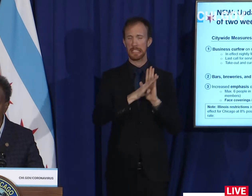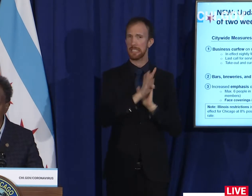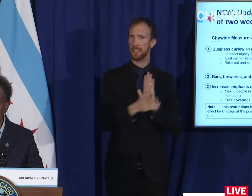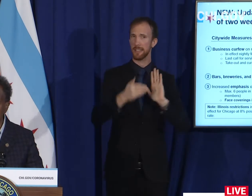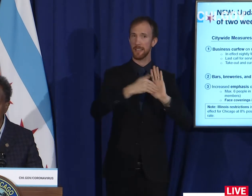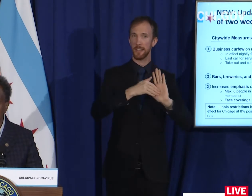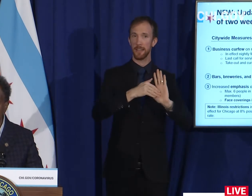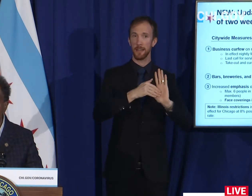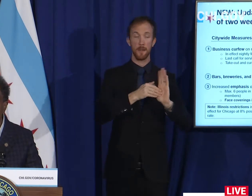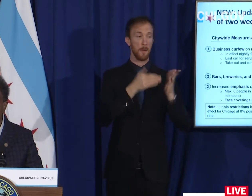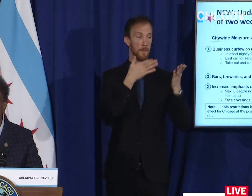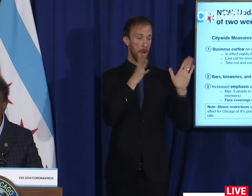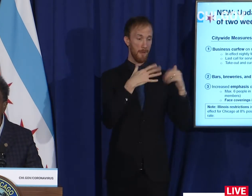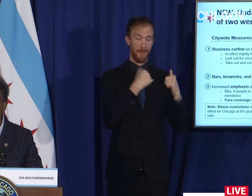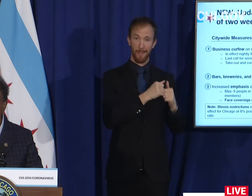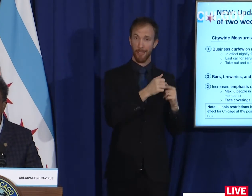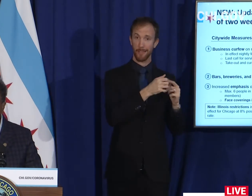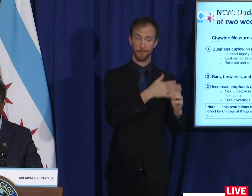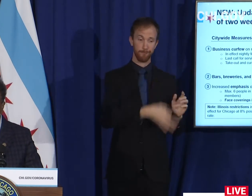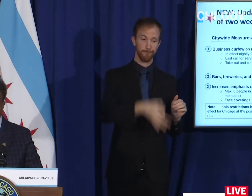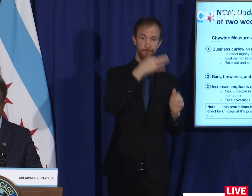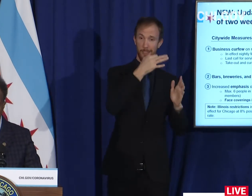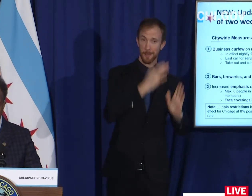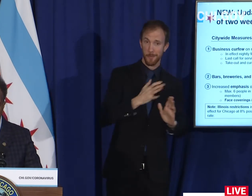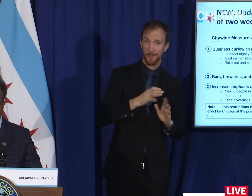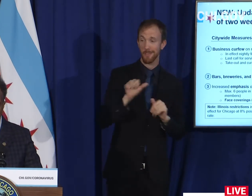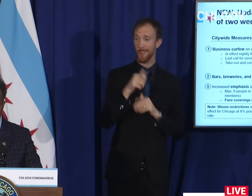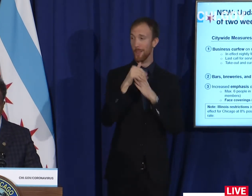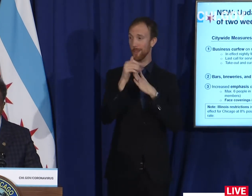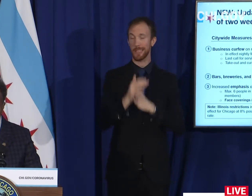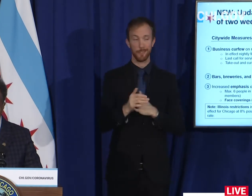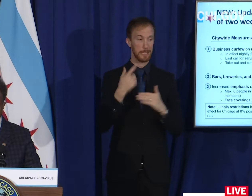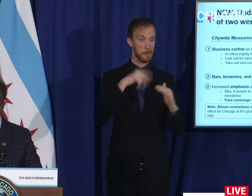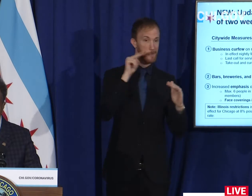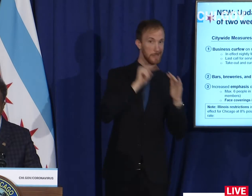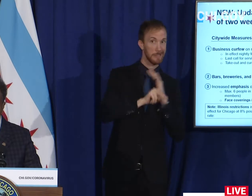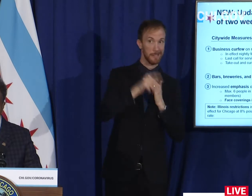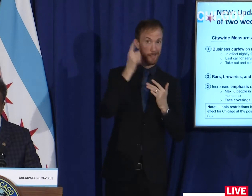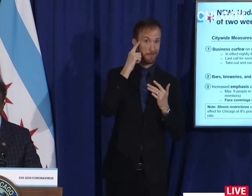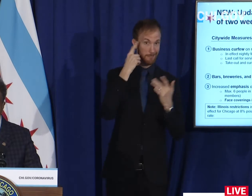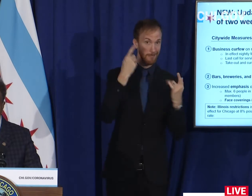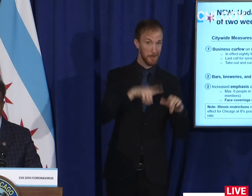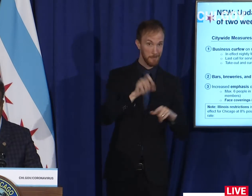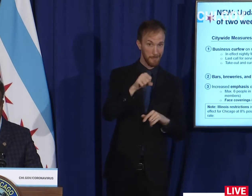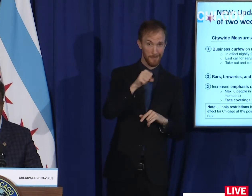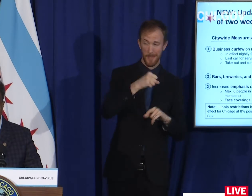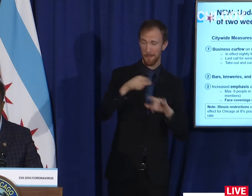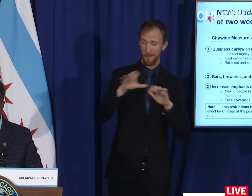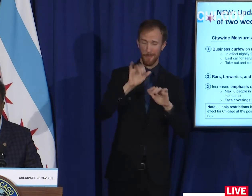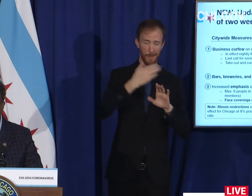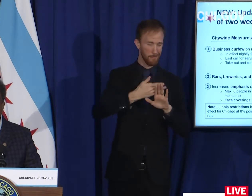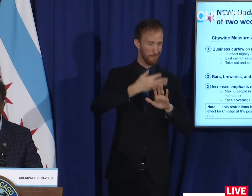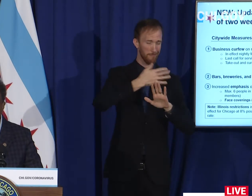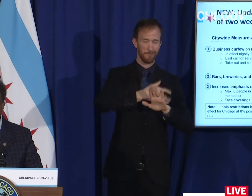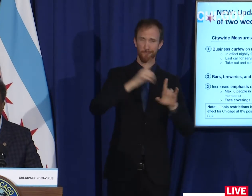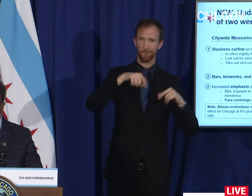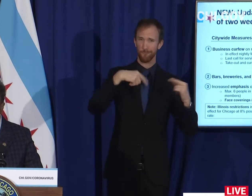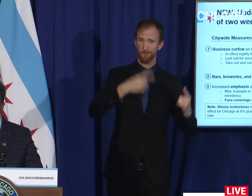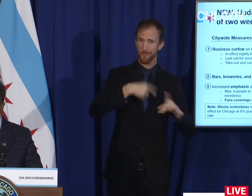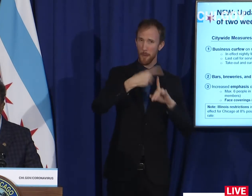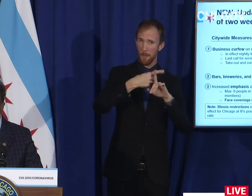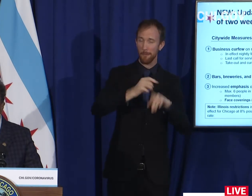have unfortunately been forecasting for months. And the reason is simple. COVID-19 thrives